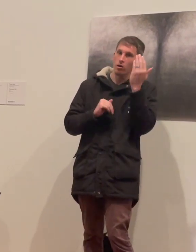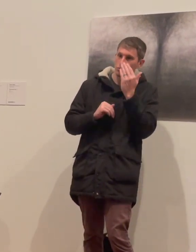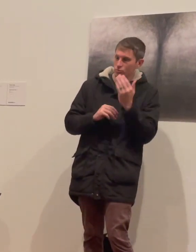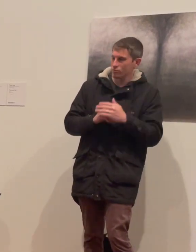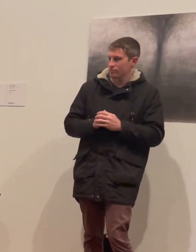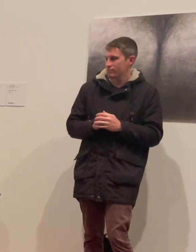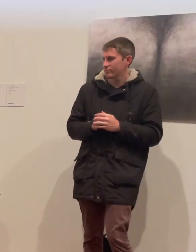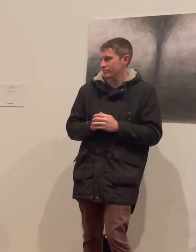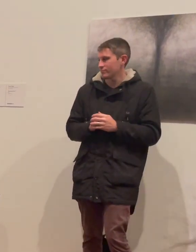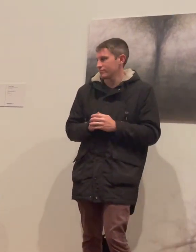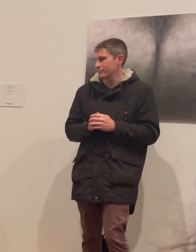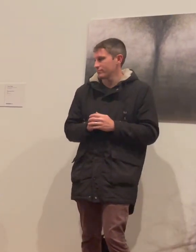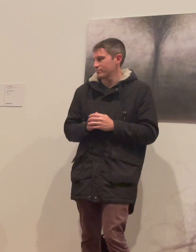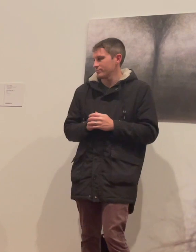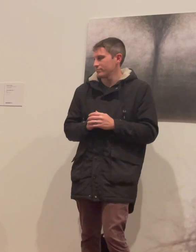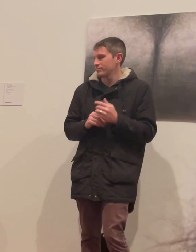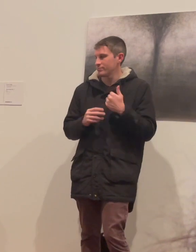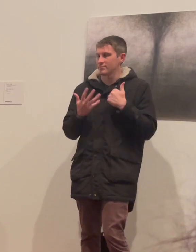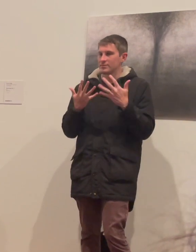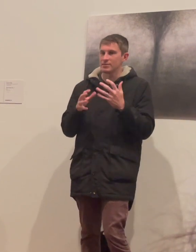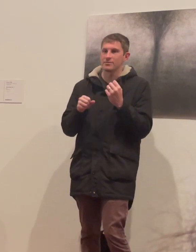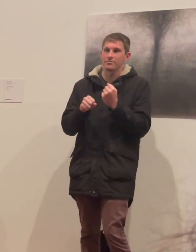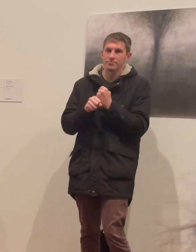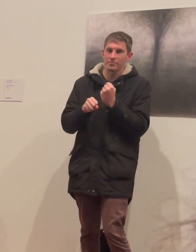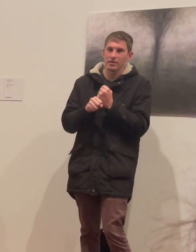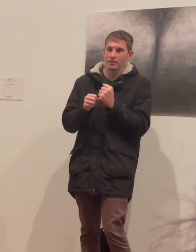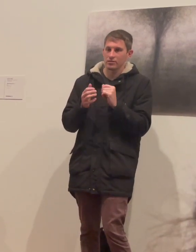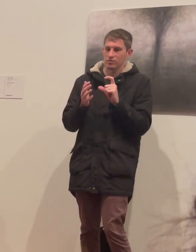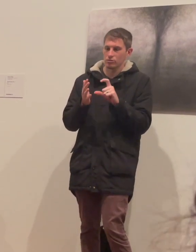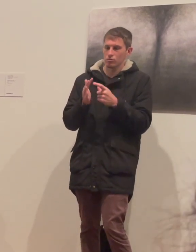ceramic of Homer Simpson.